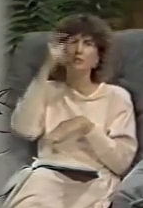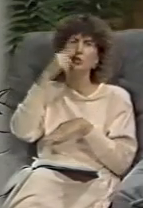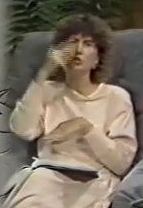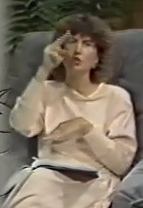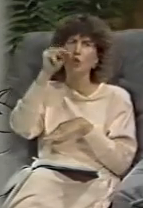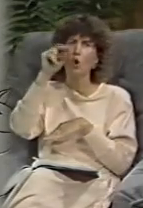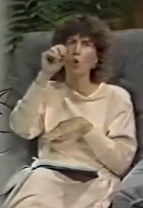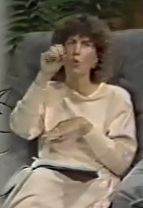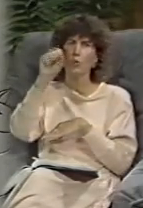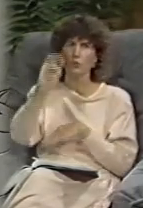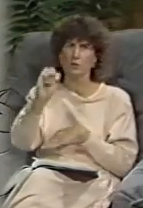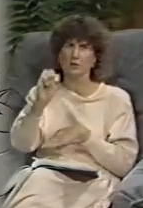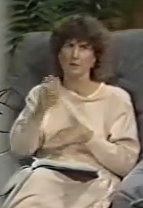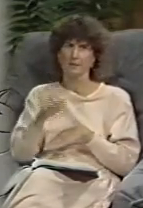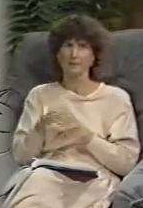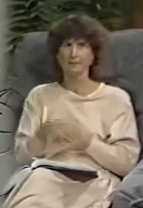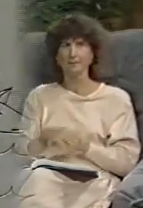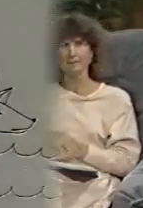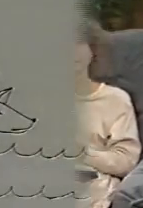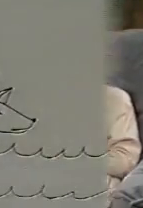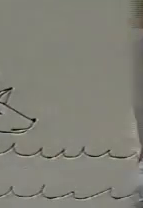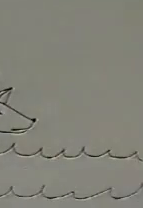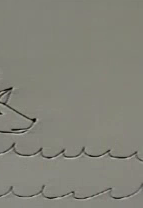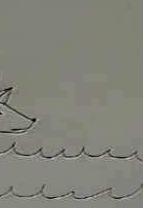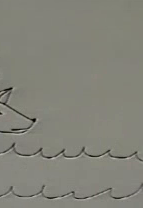his nose.